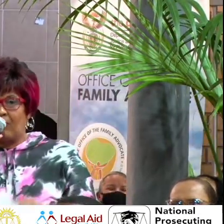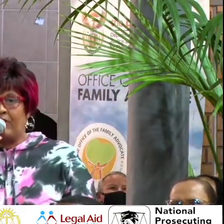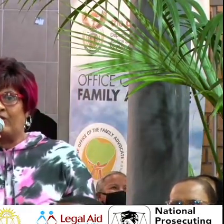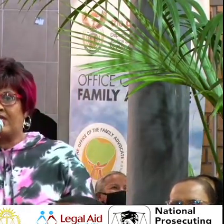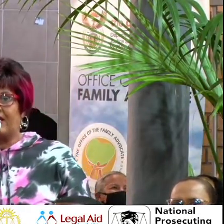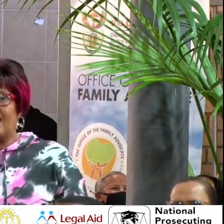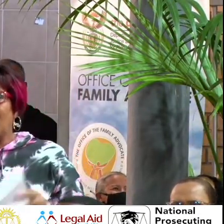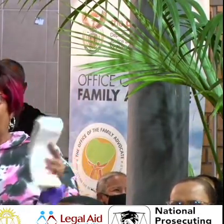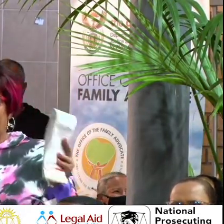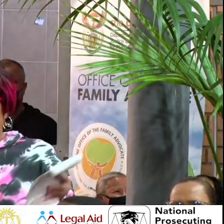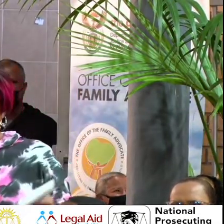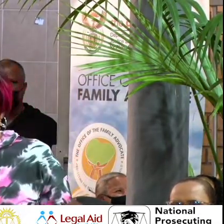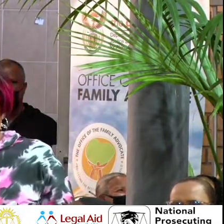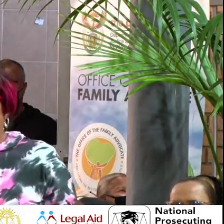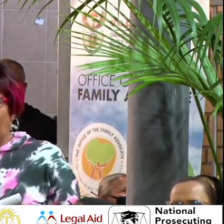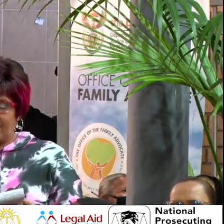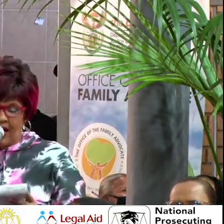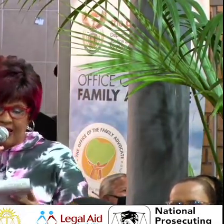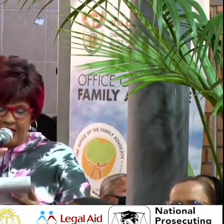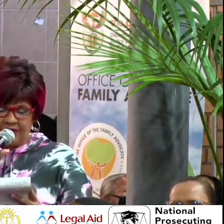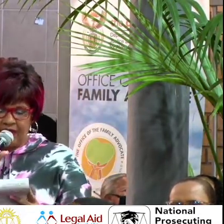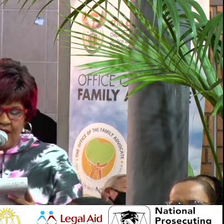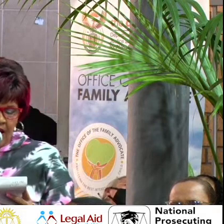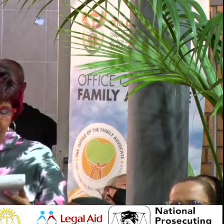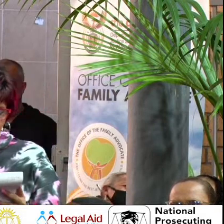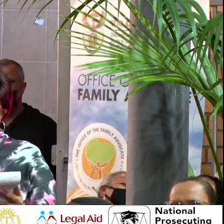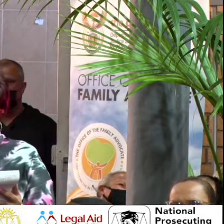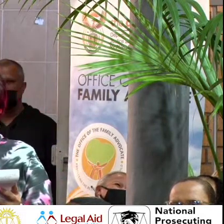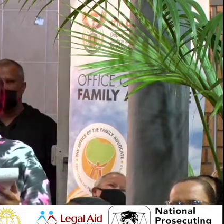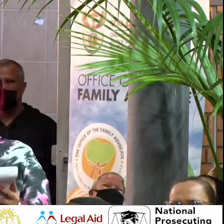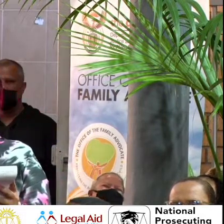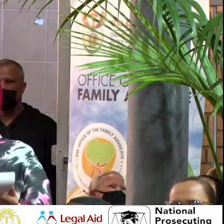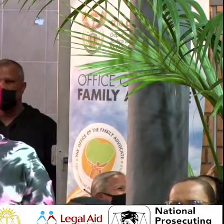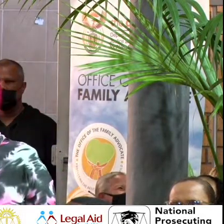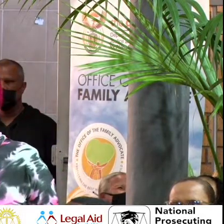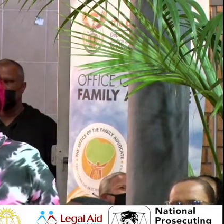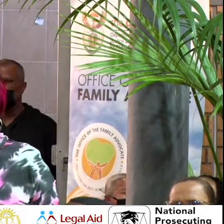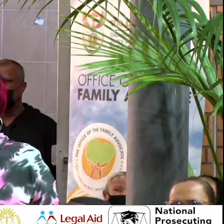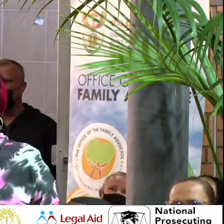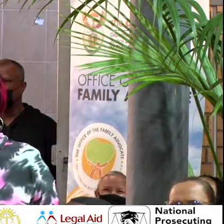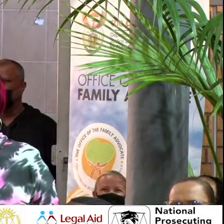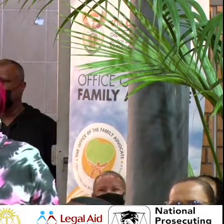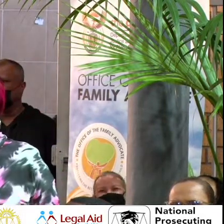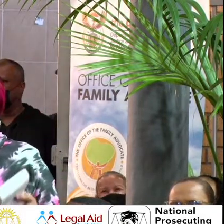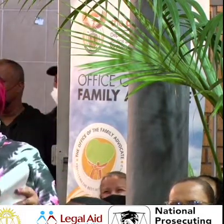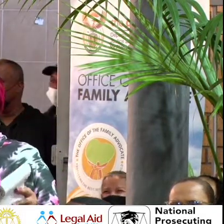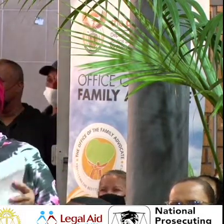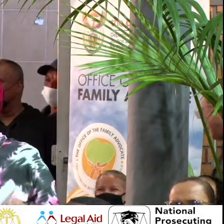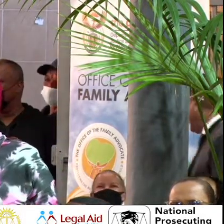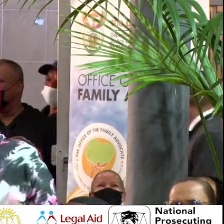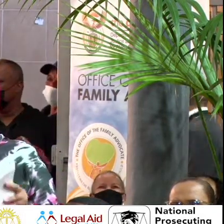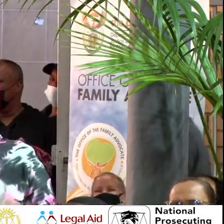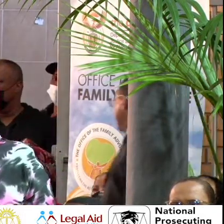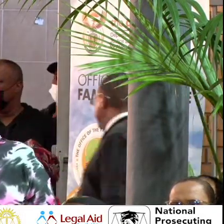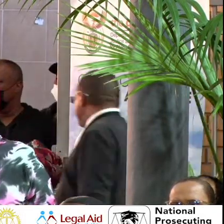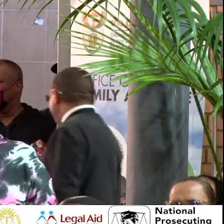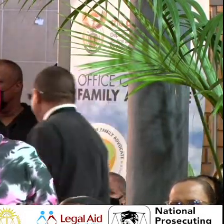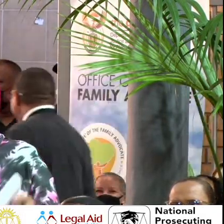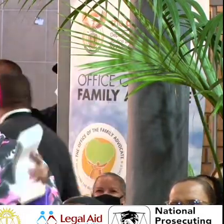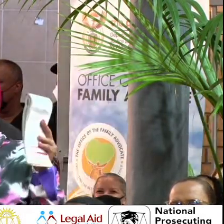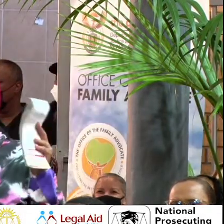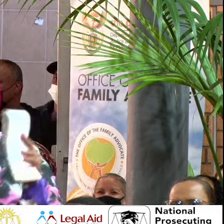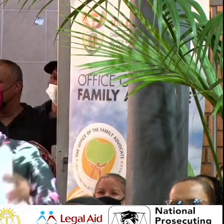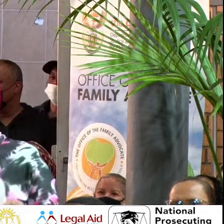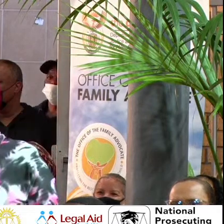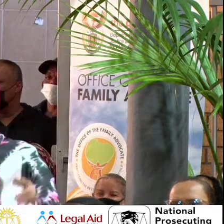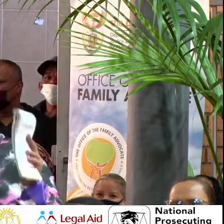in my community and that is where my heart lies. To social development, I think social development